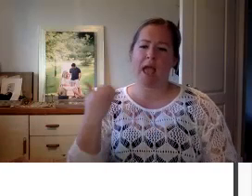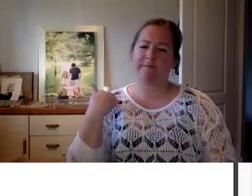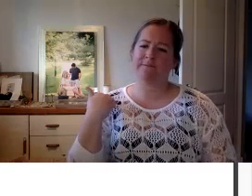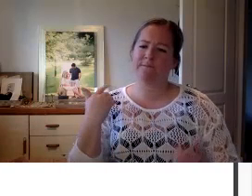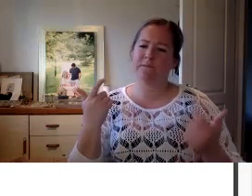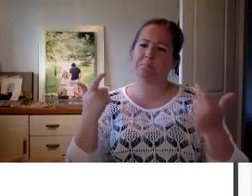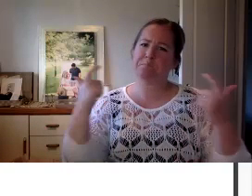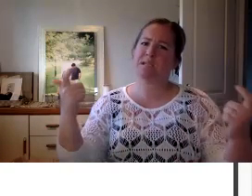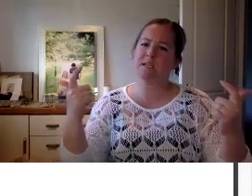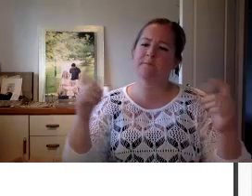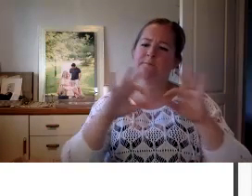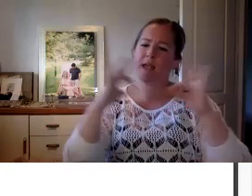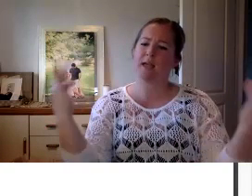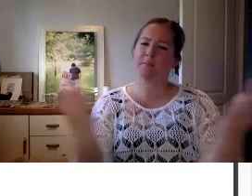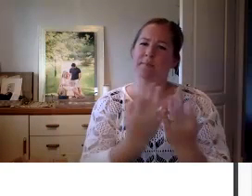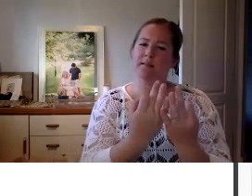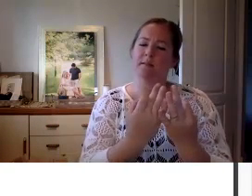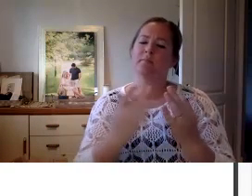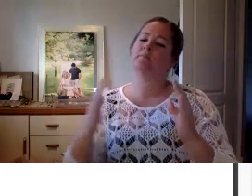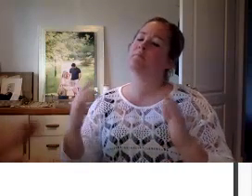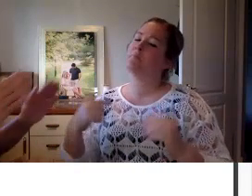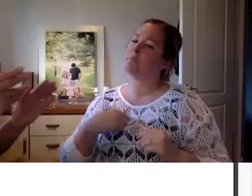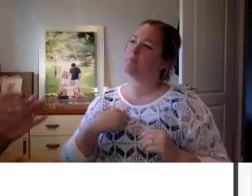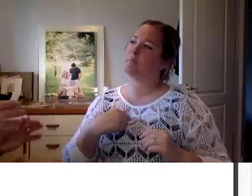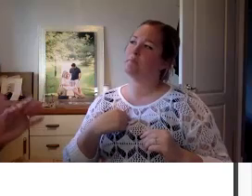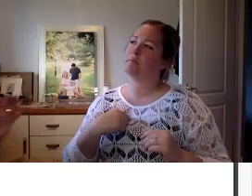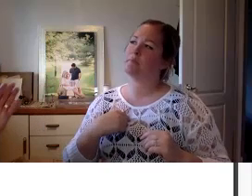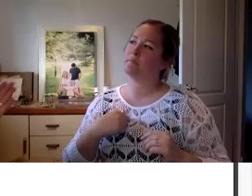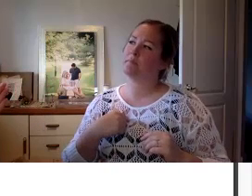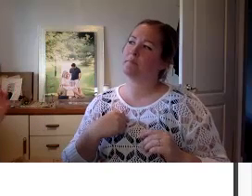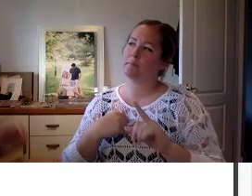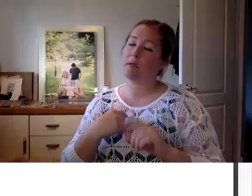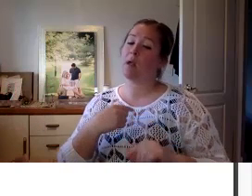Again, to say I am a big family or